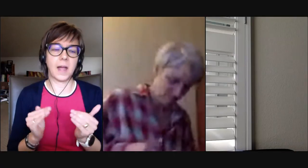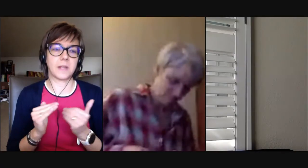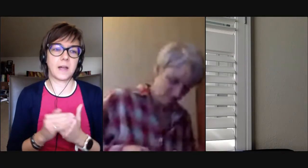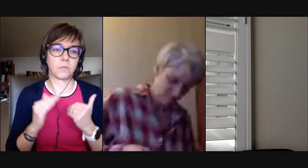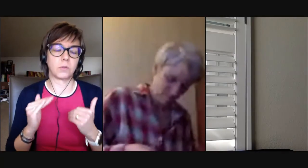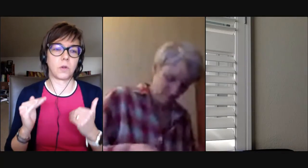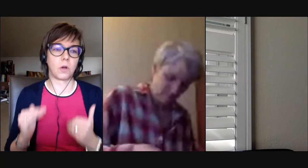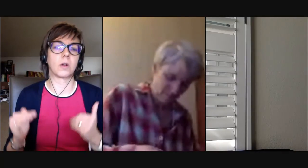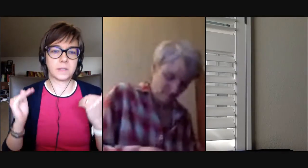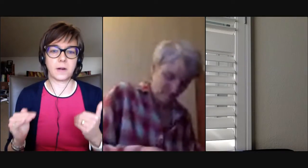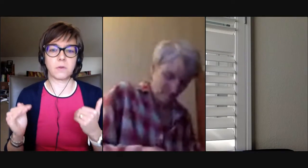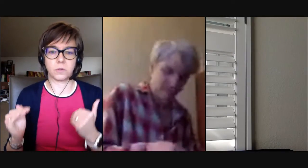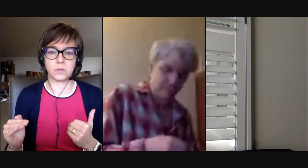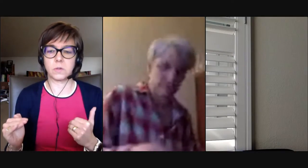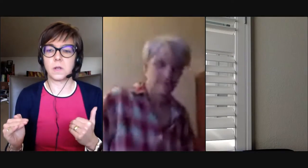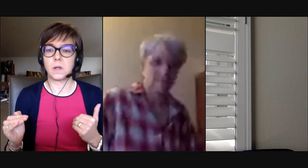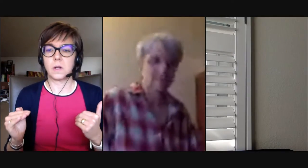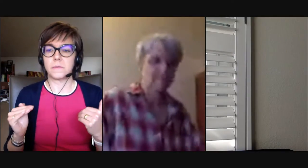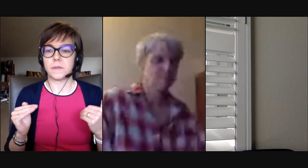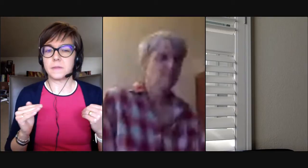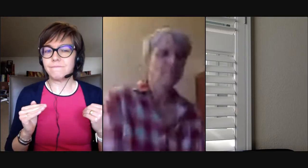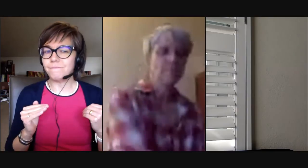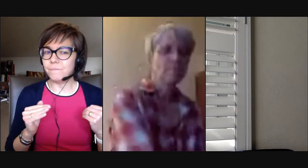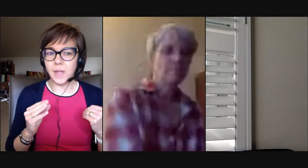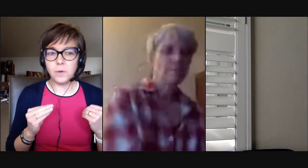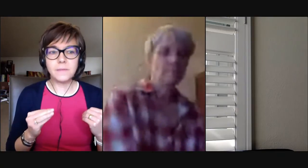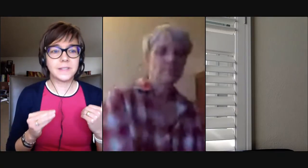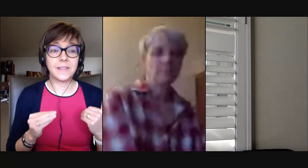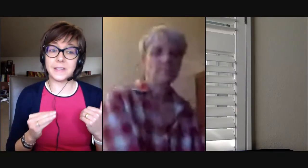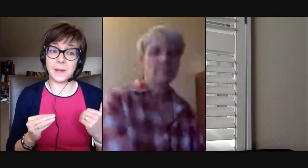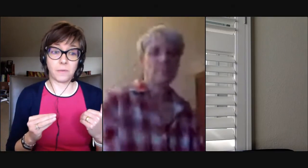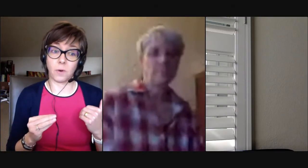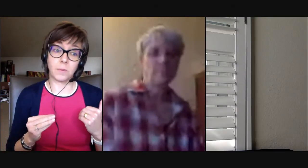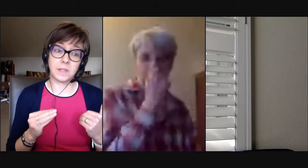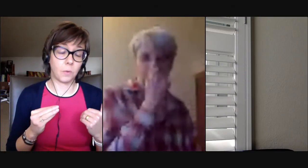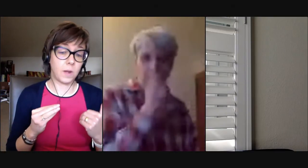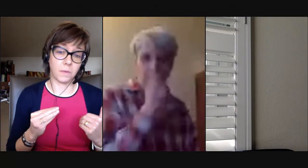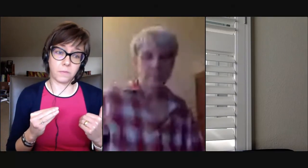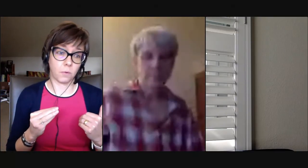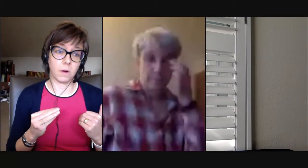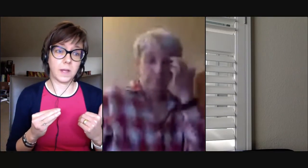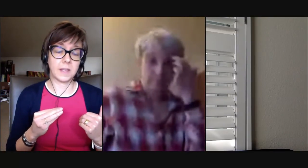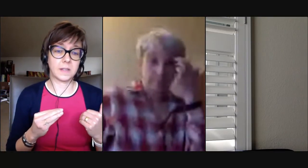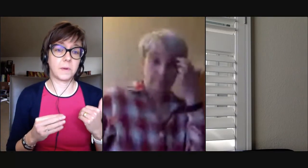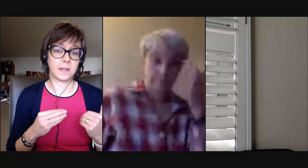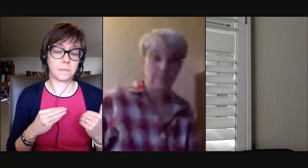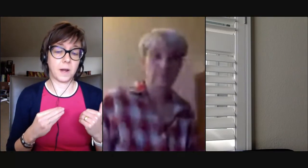have a real long tech rehearsal. I wouldn't even say the day before. I would say a week before, in case anybody has to buy any kind